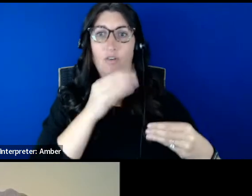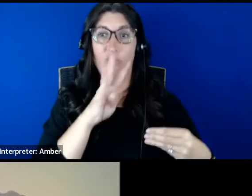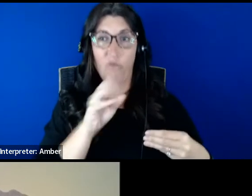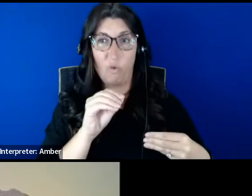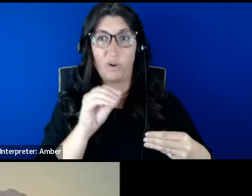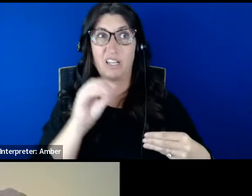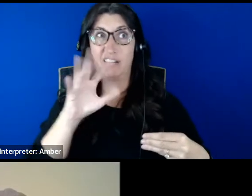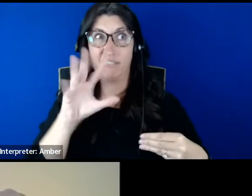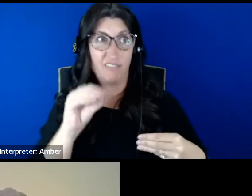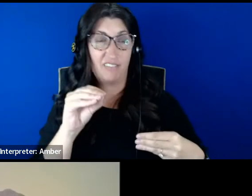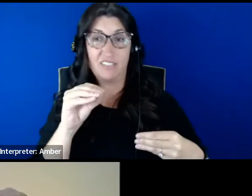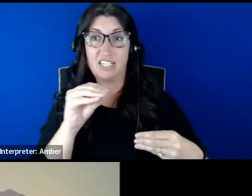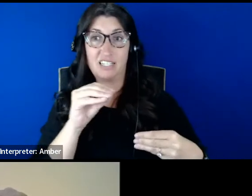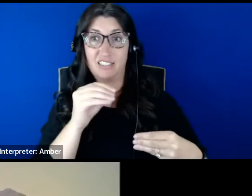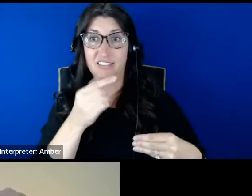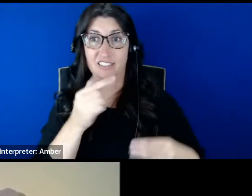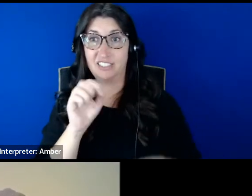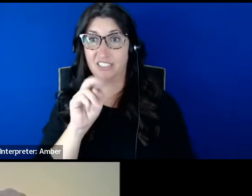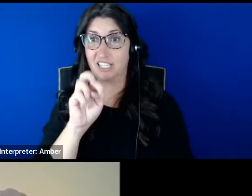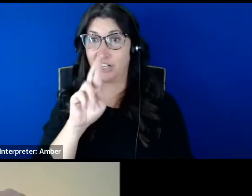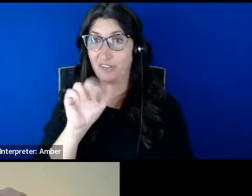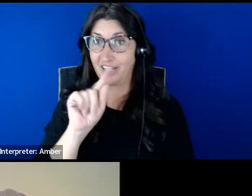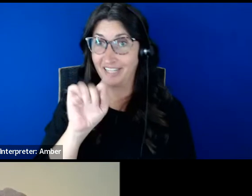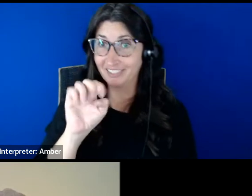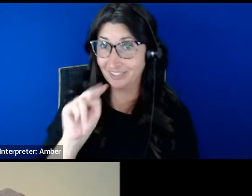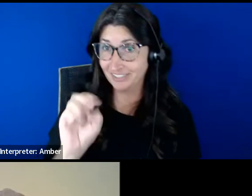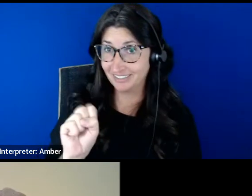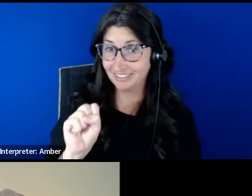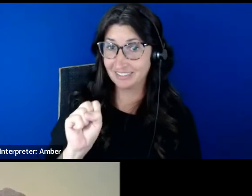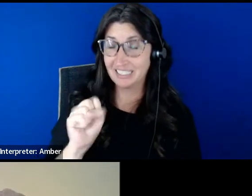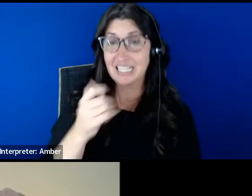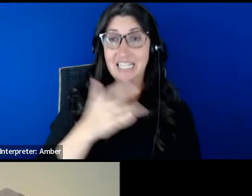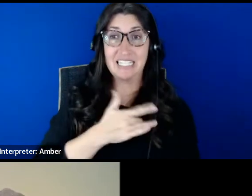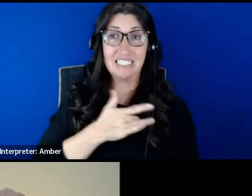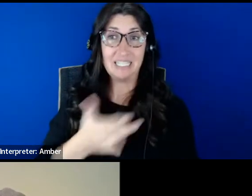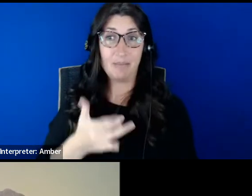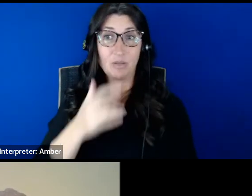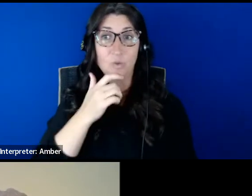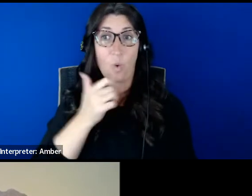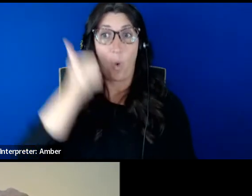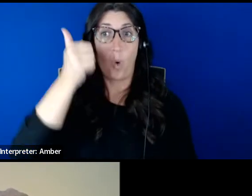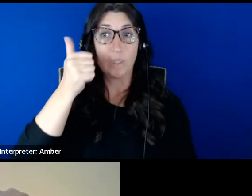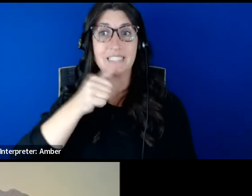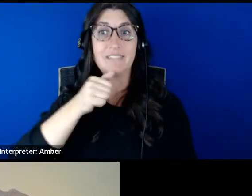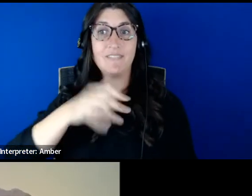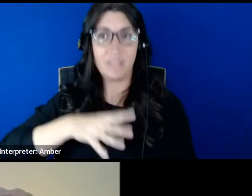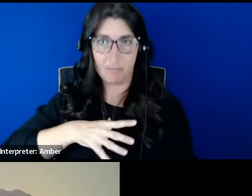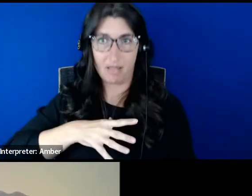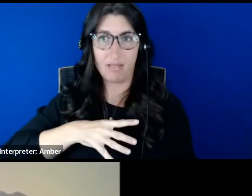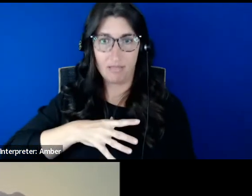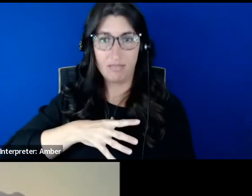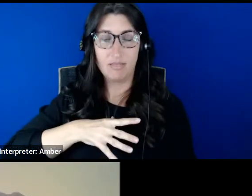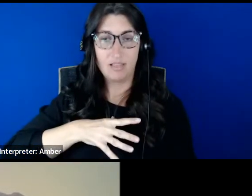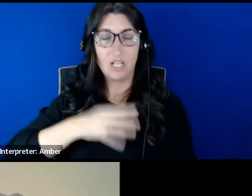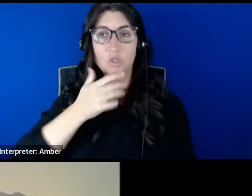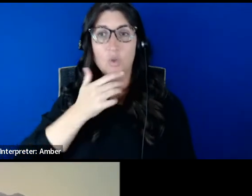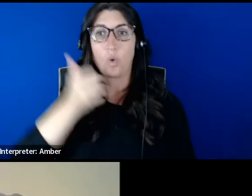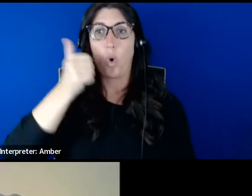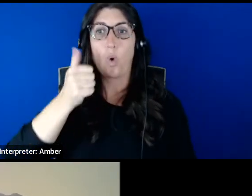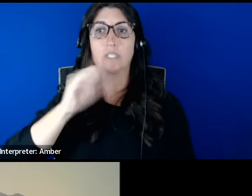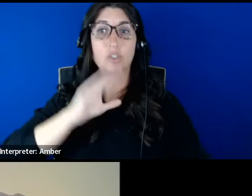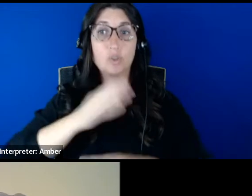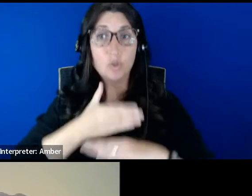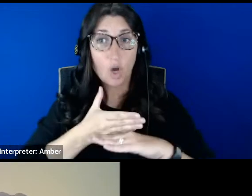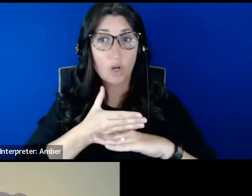generations. So it was usually the eldest female in the family. So the eldest daughter would be